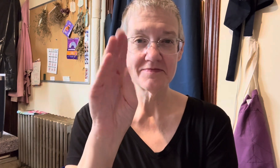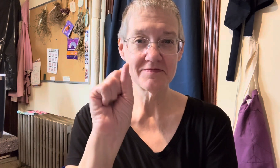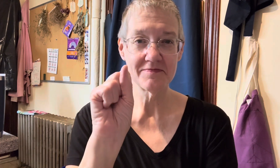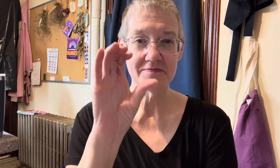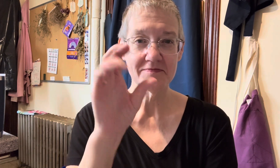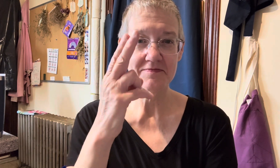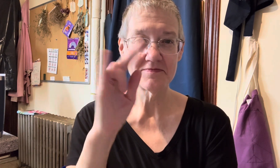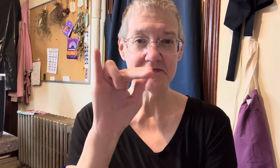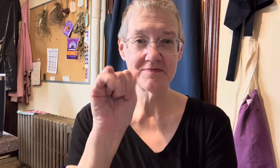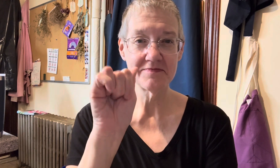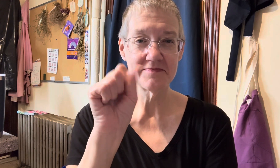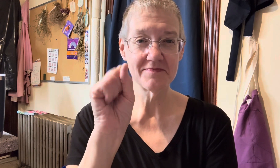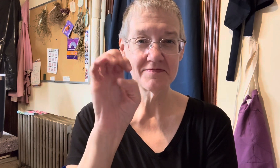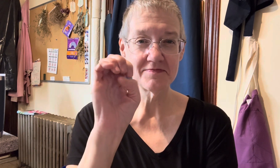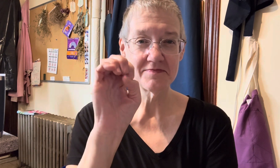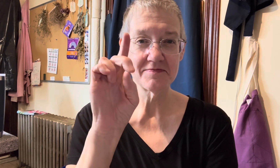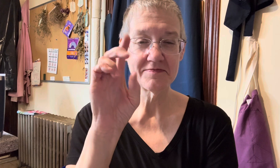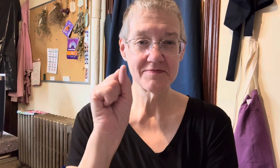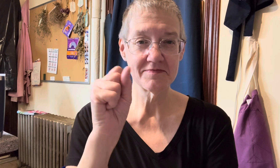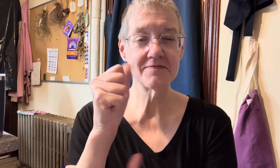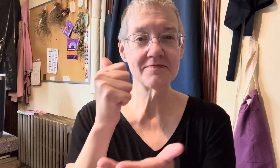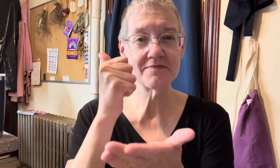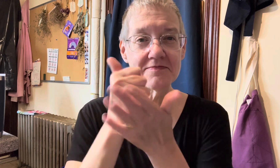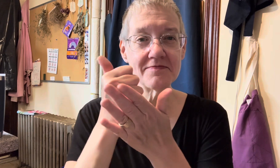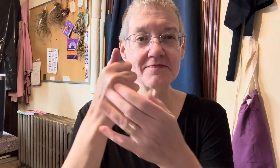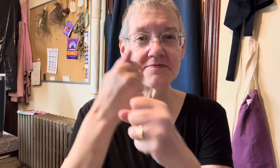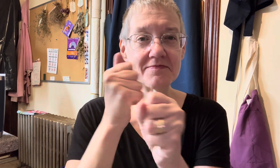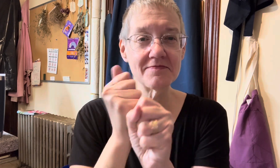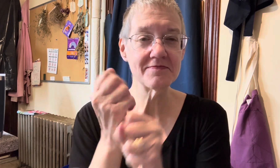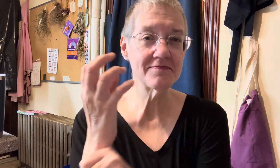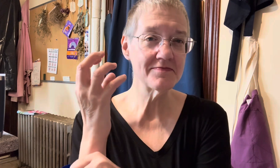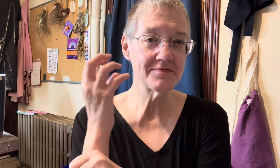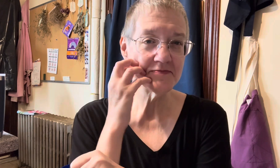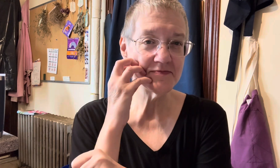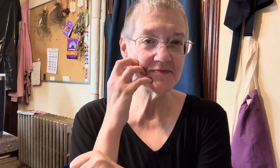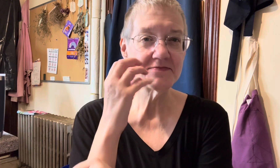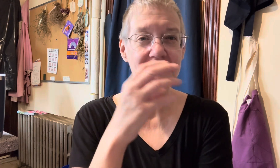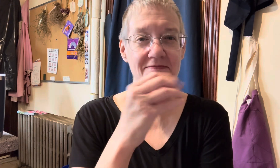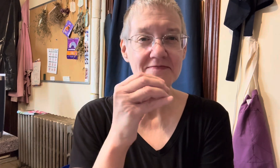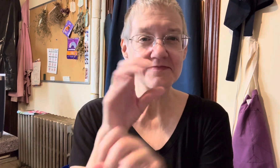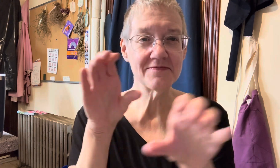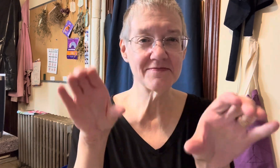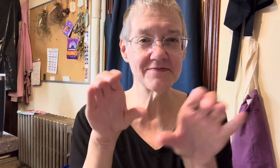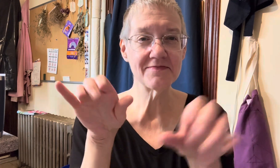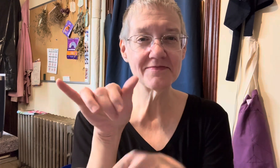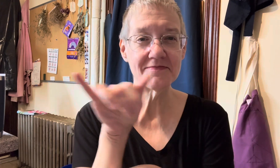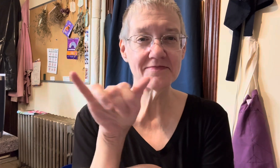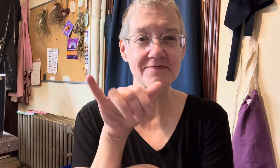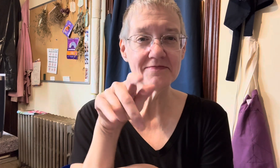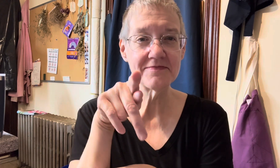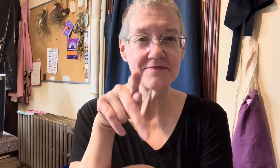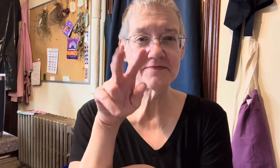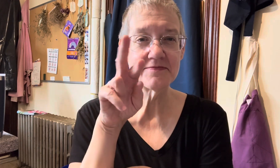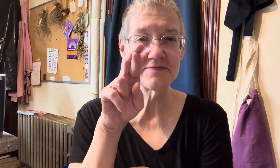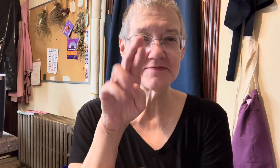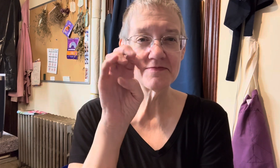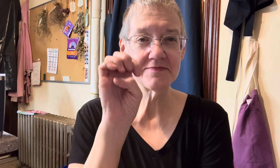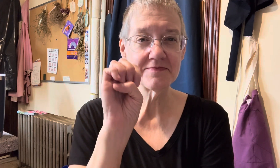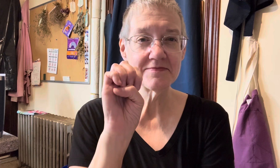And 1 tablespoon of chia seeds. I add those to help it thicken. And the